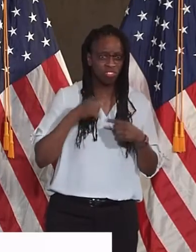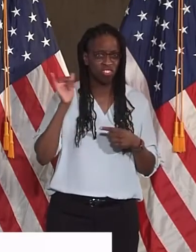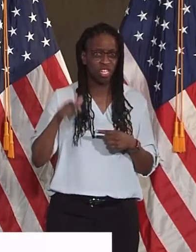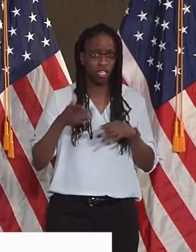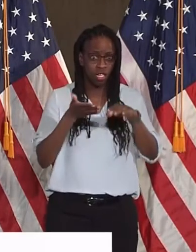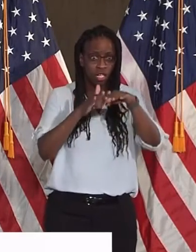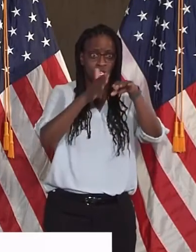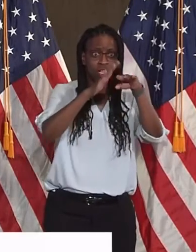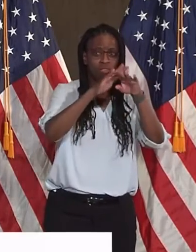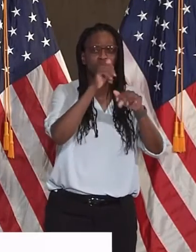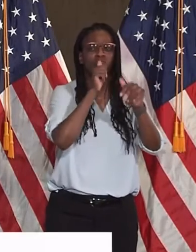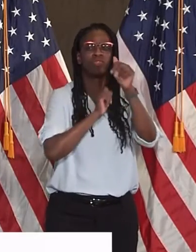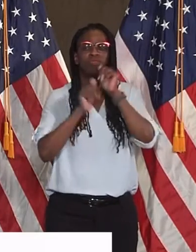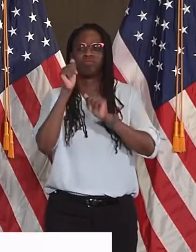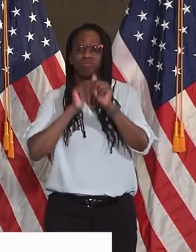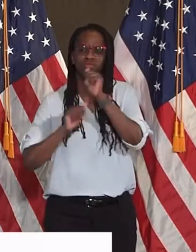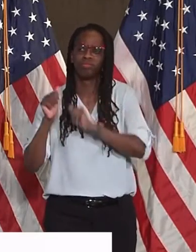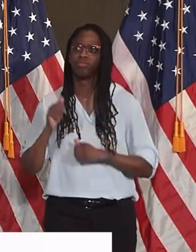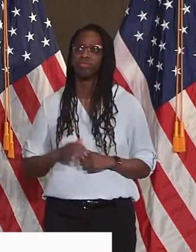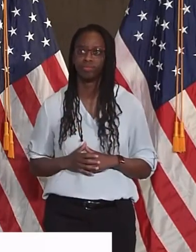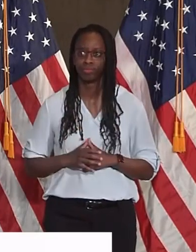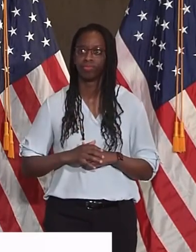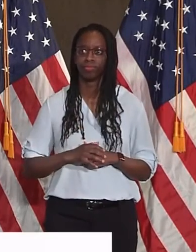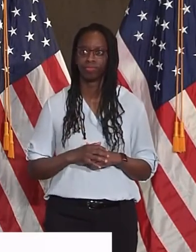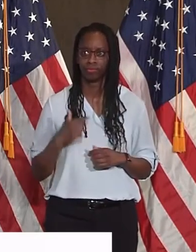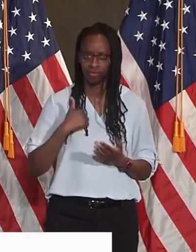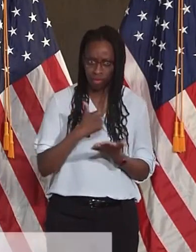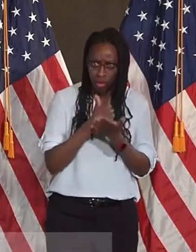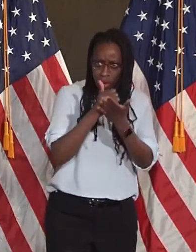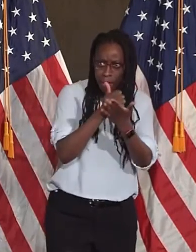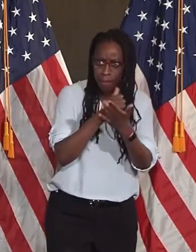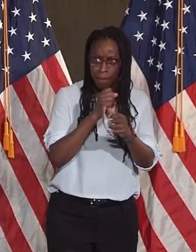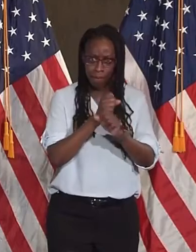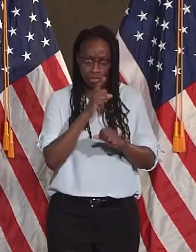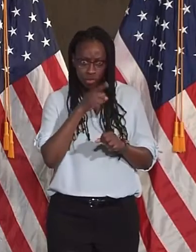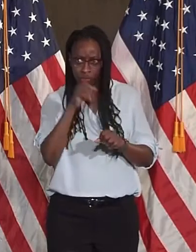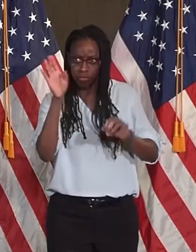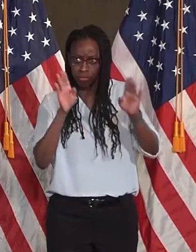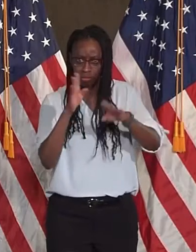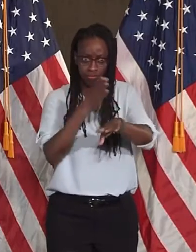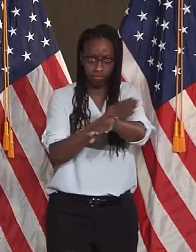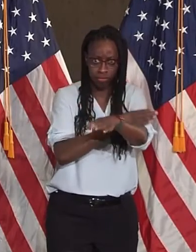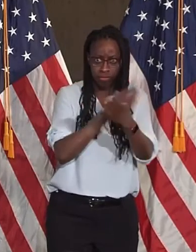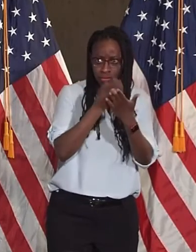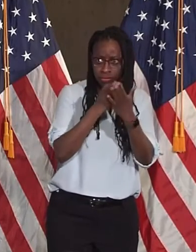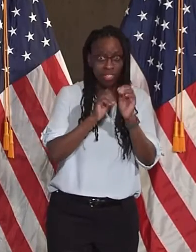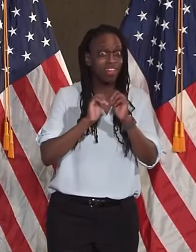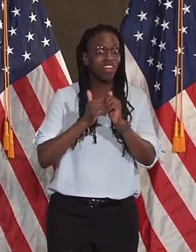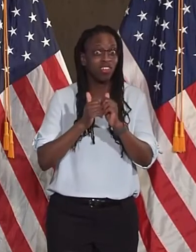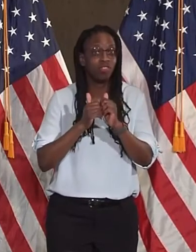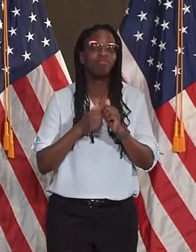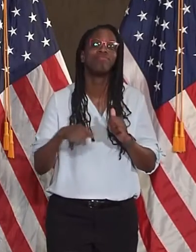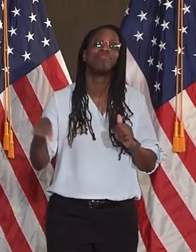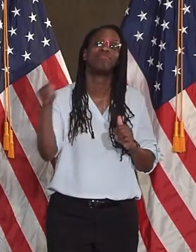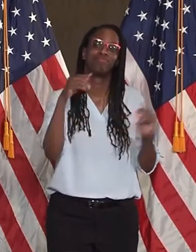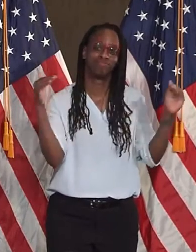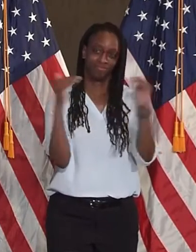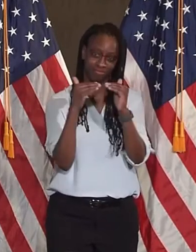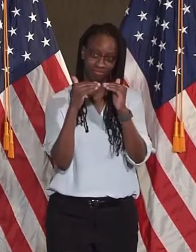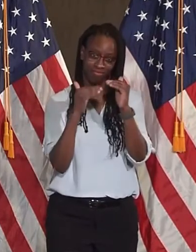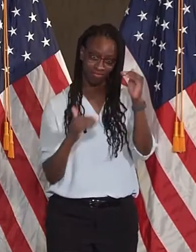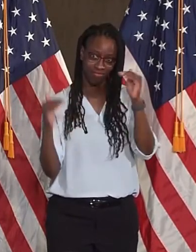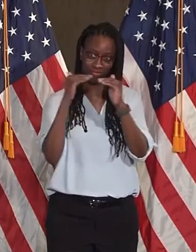reopen Boston's economy with equity. A recent disparity study showed that the